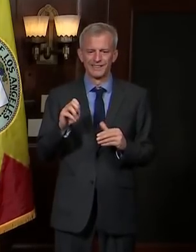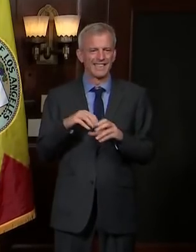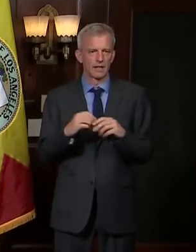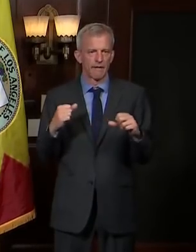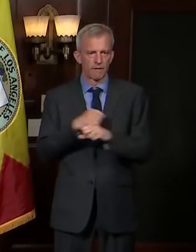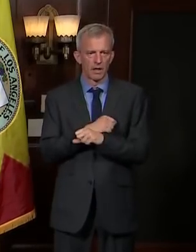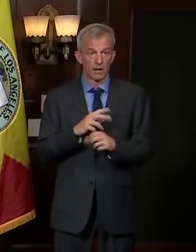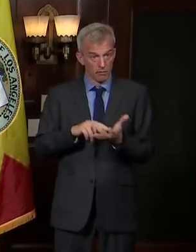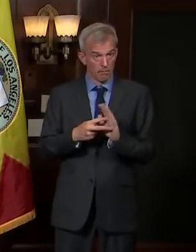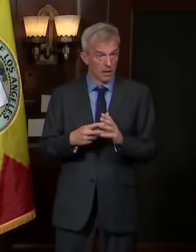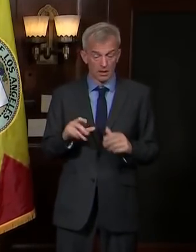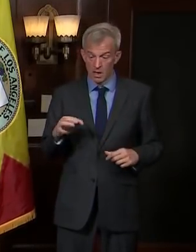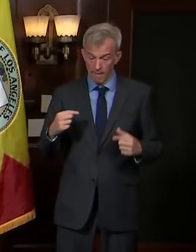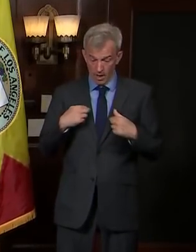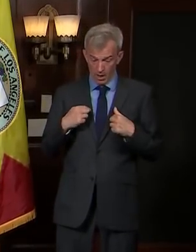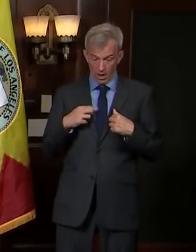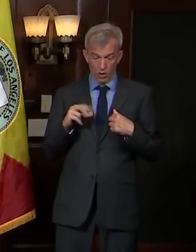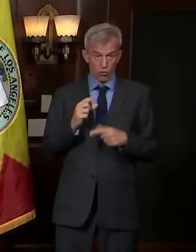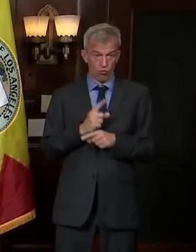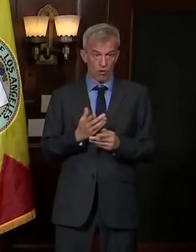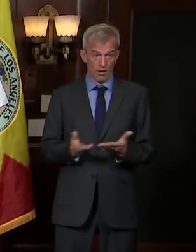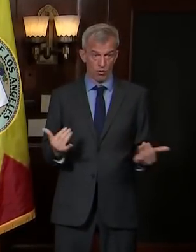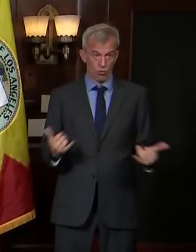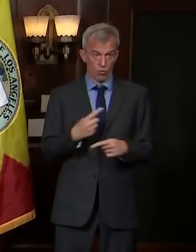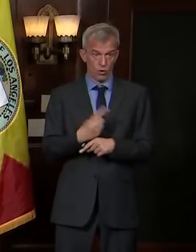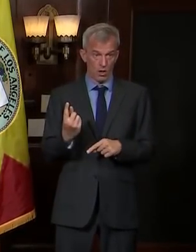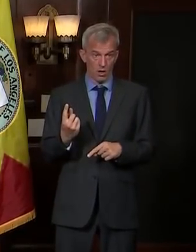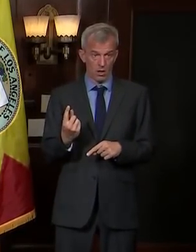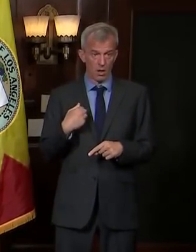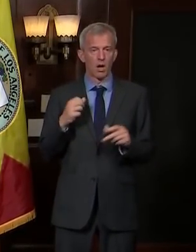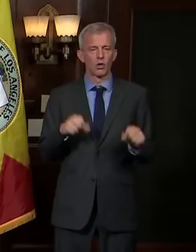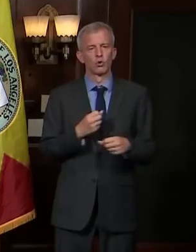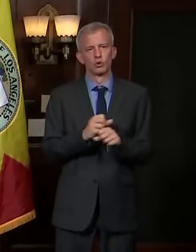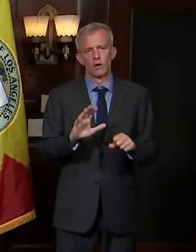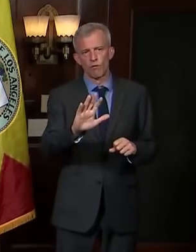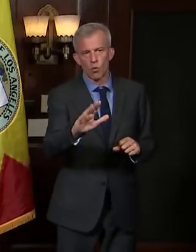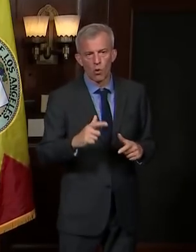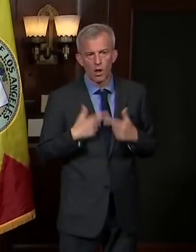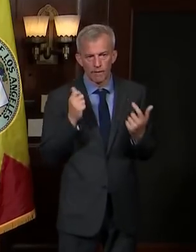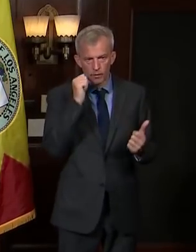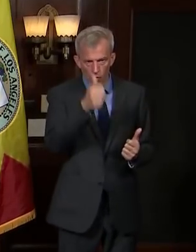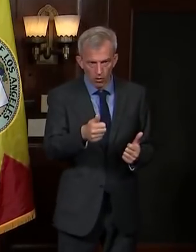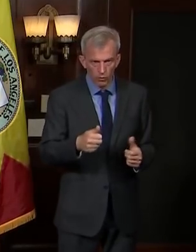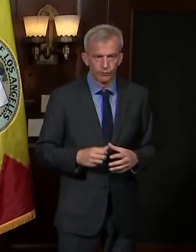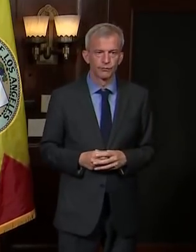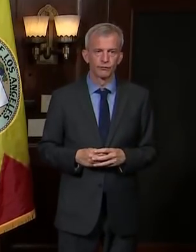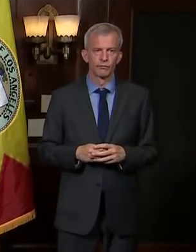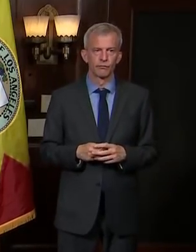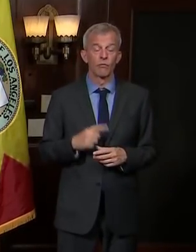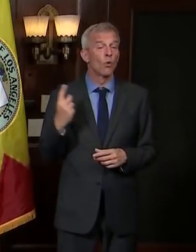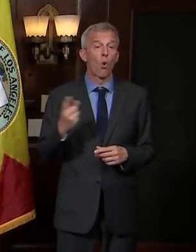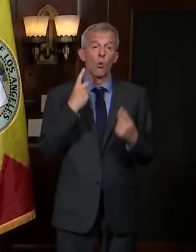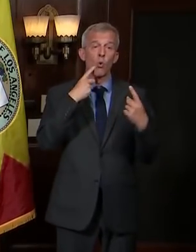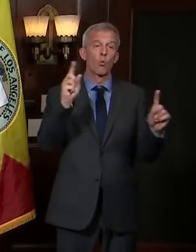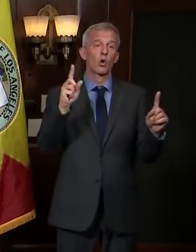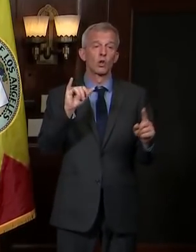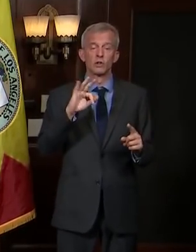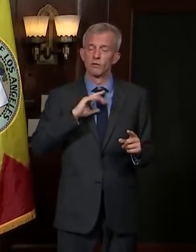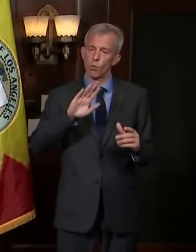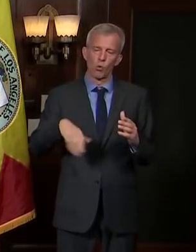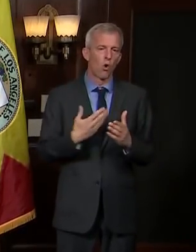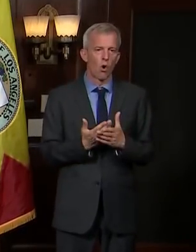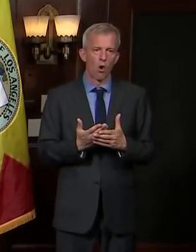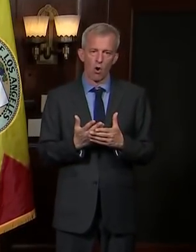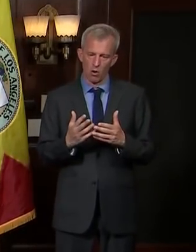if I do the right thing today, it might save your life tomorrow. But this only works if we're all on